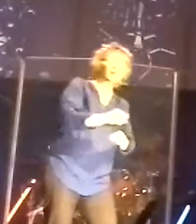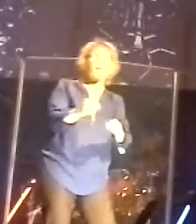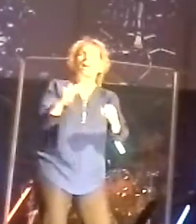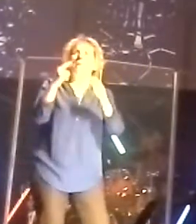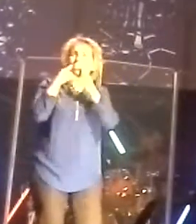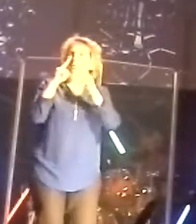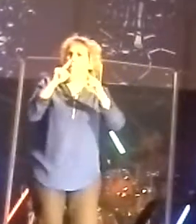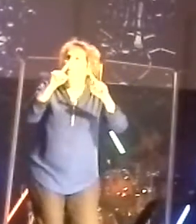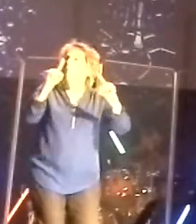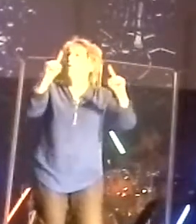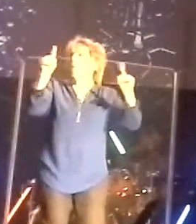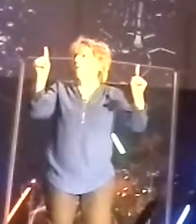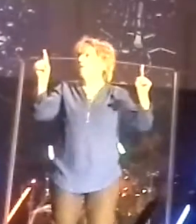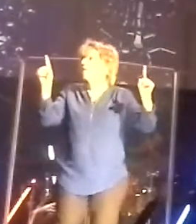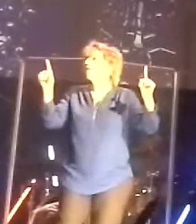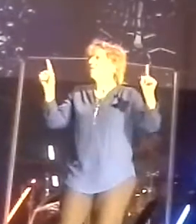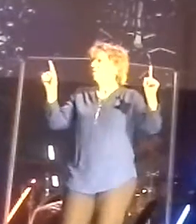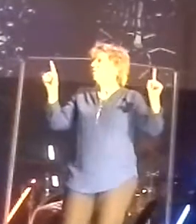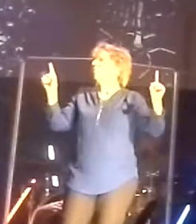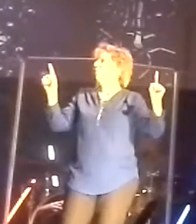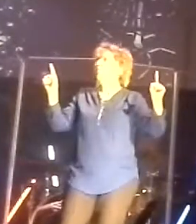the final word.